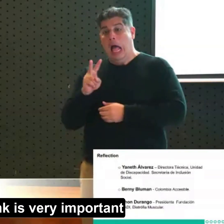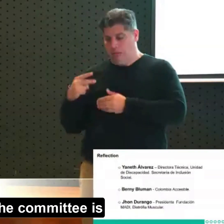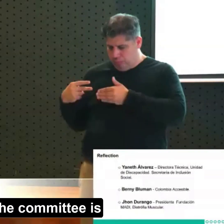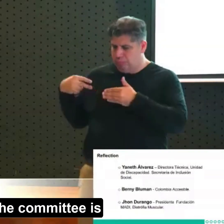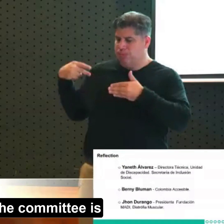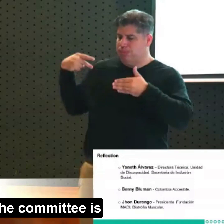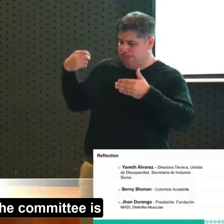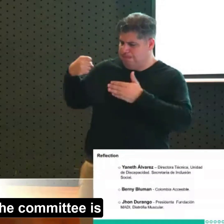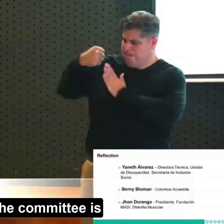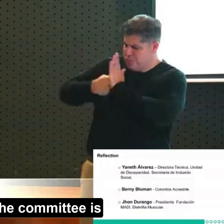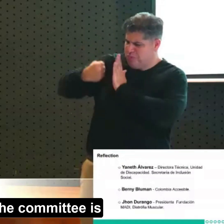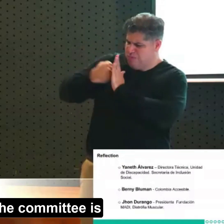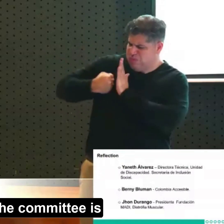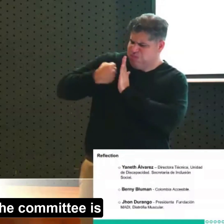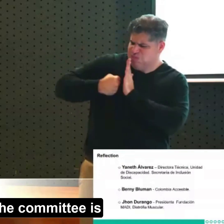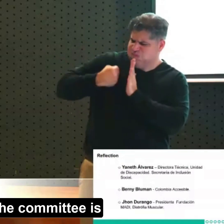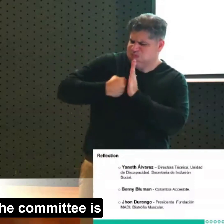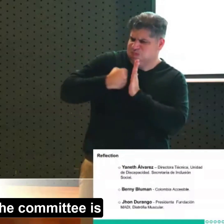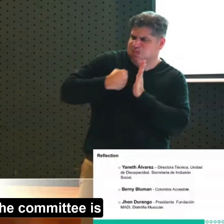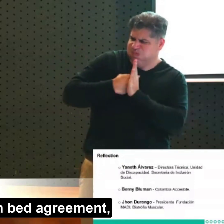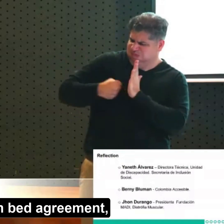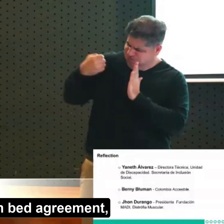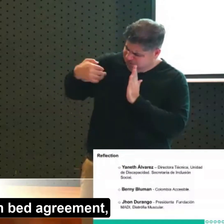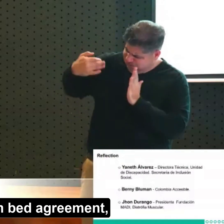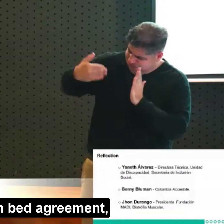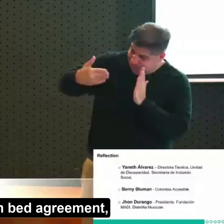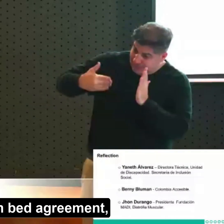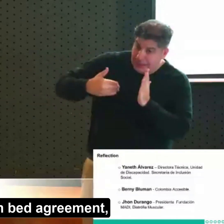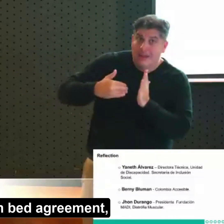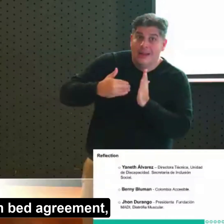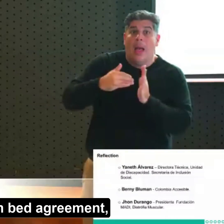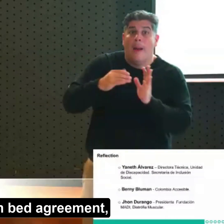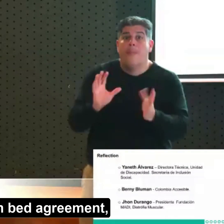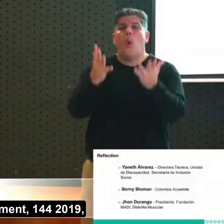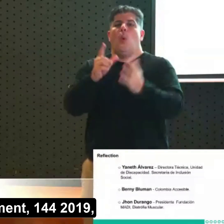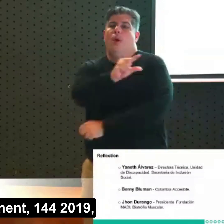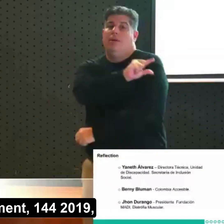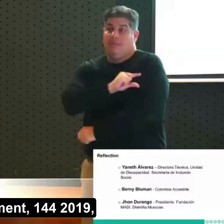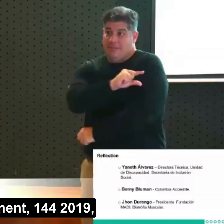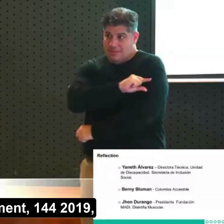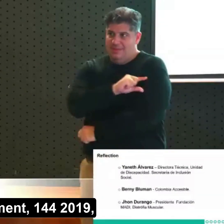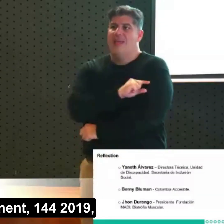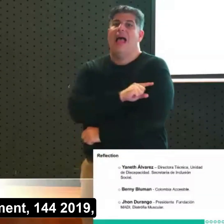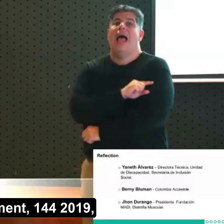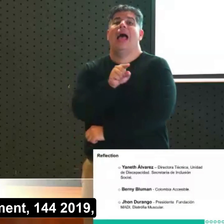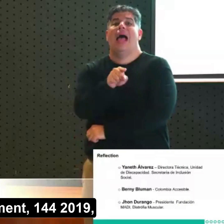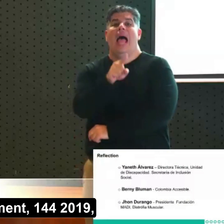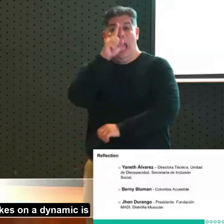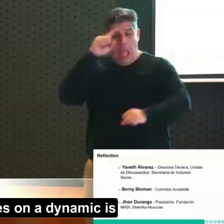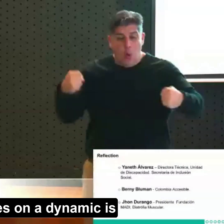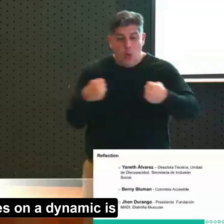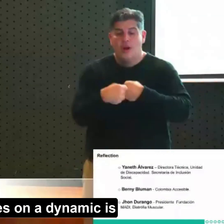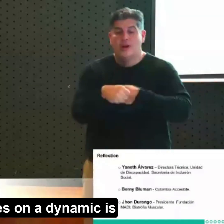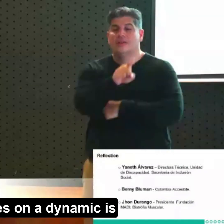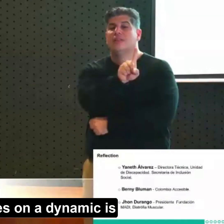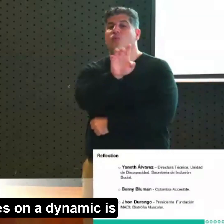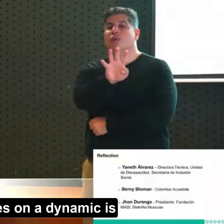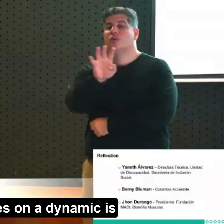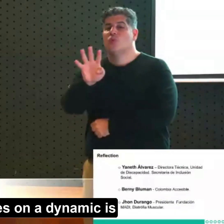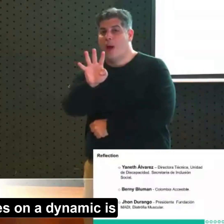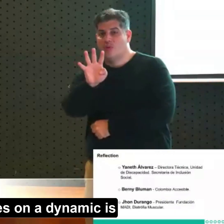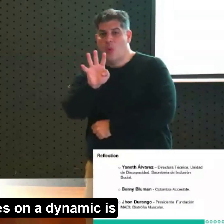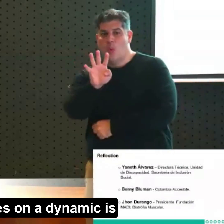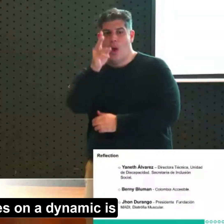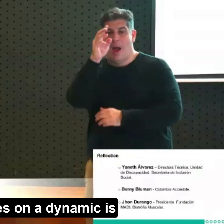very important, is that the committee is ratified in that agreement 144/2019.